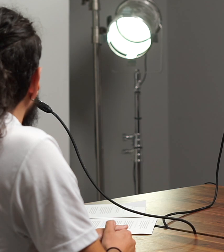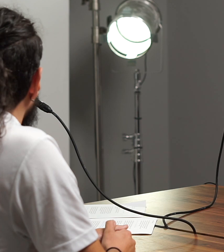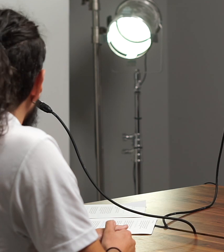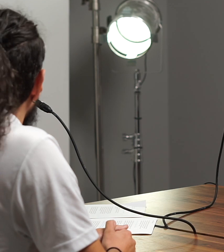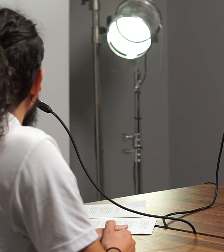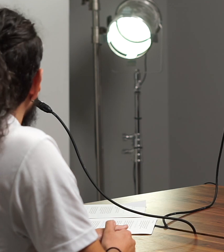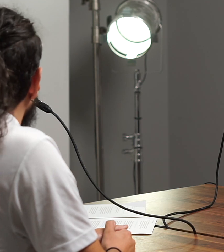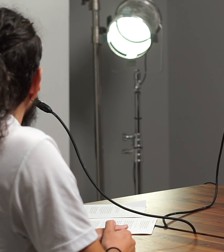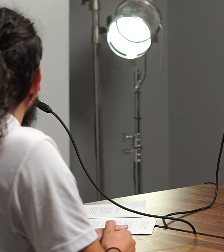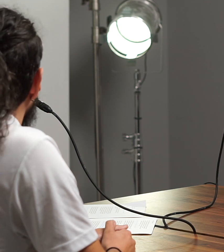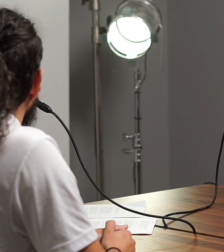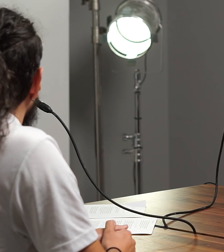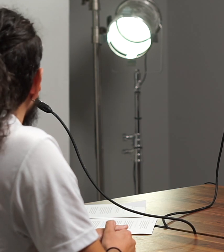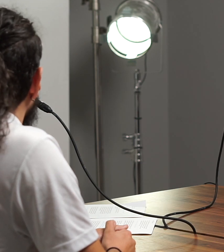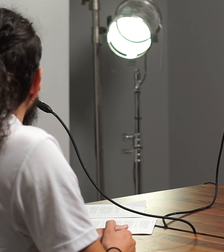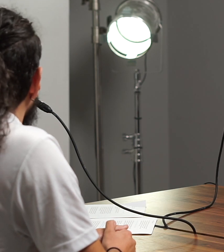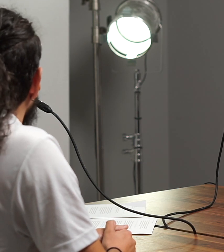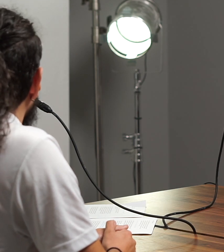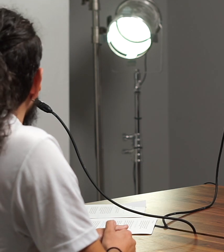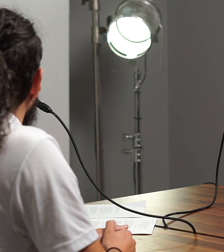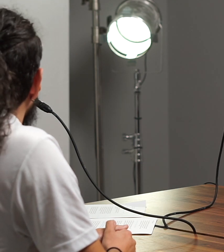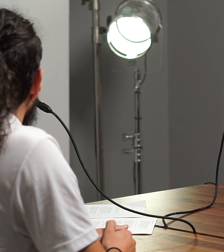those uh family members in the deaf community